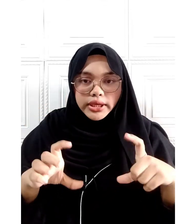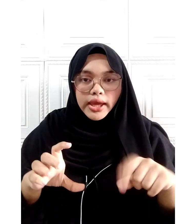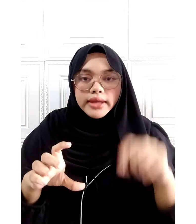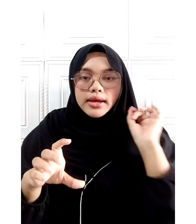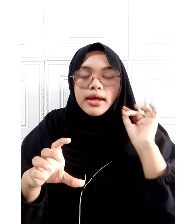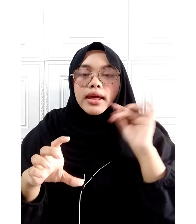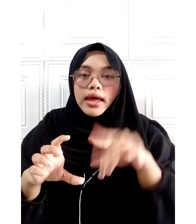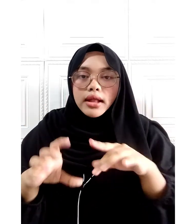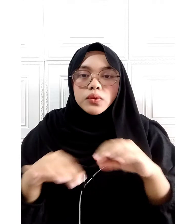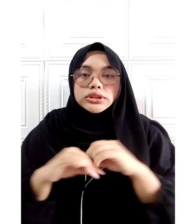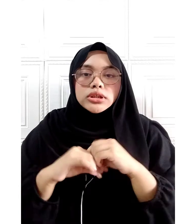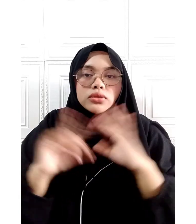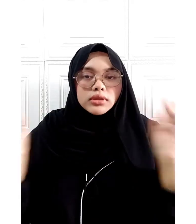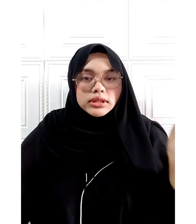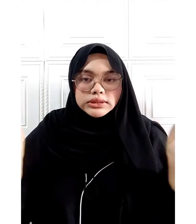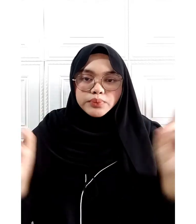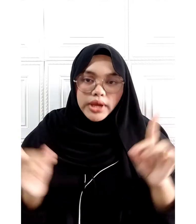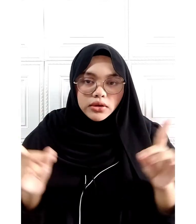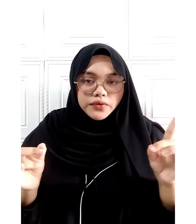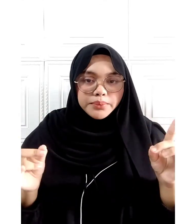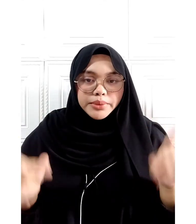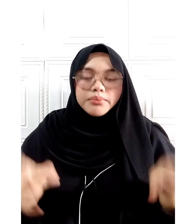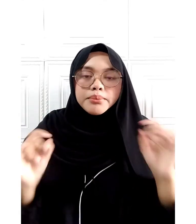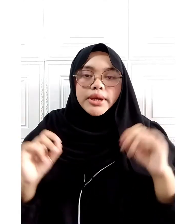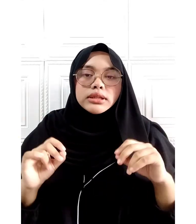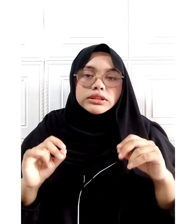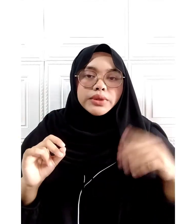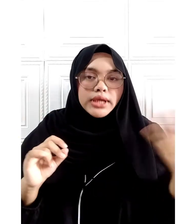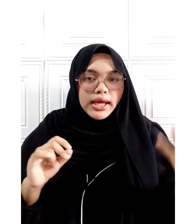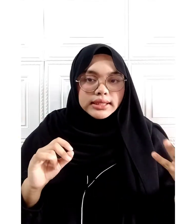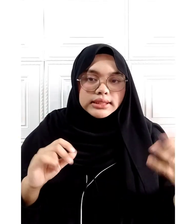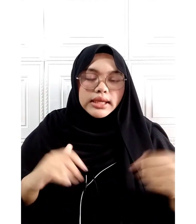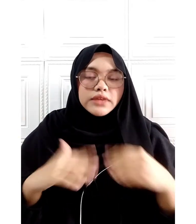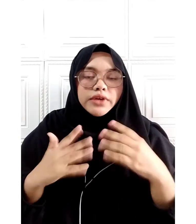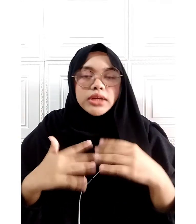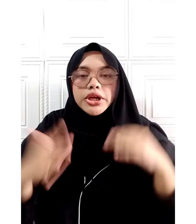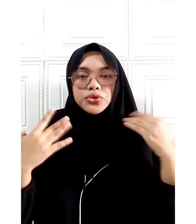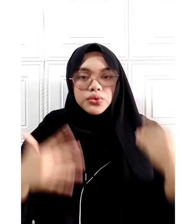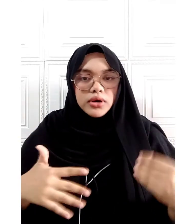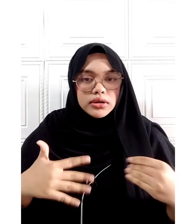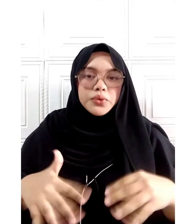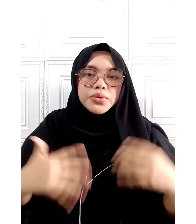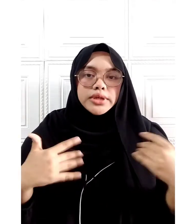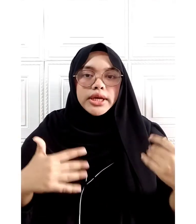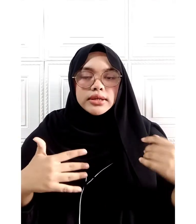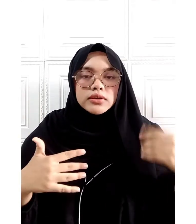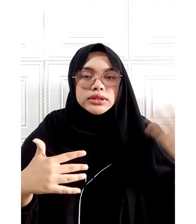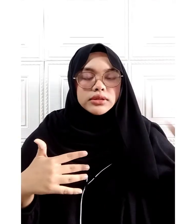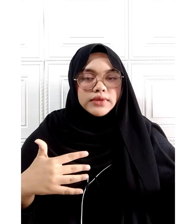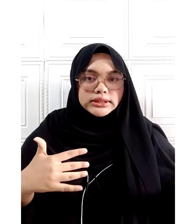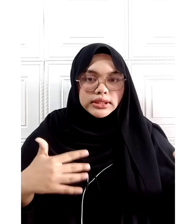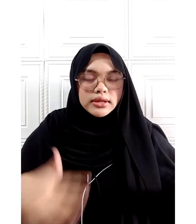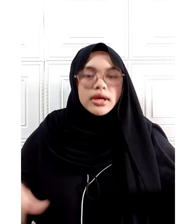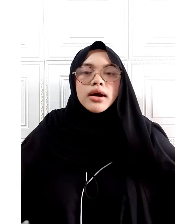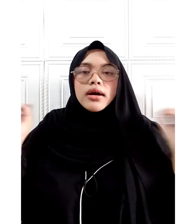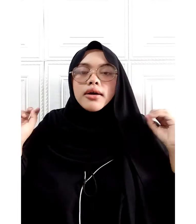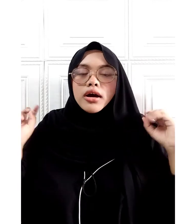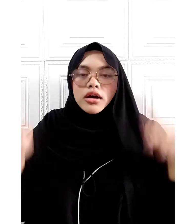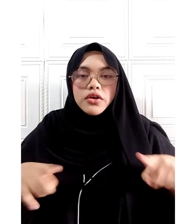bracket L, which is the total span of the beam, minus with the X, and divided by 2R, and we will get the horizontal reaction. However,